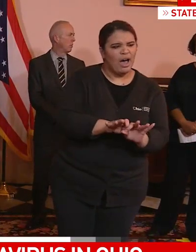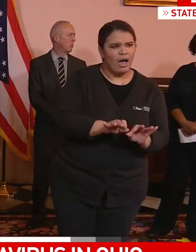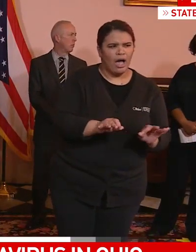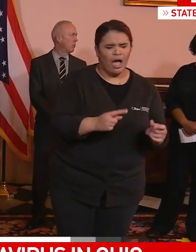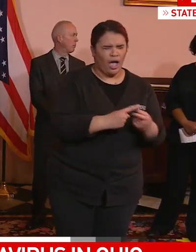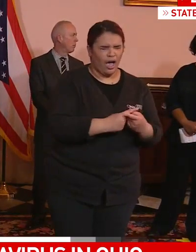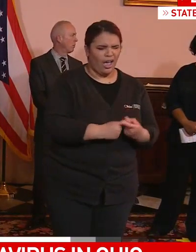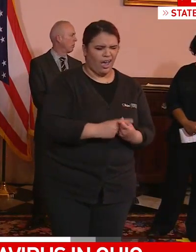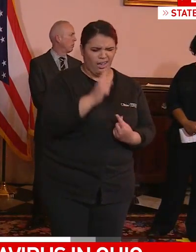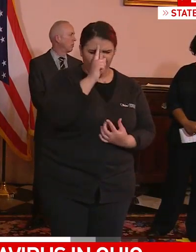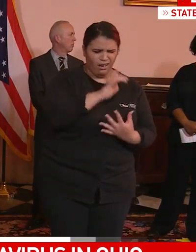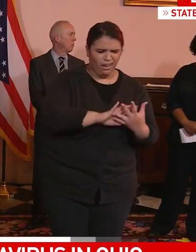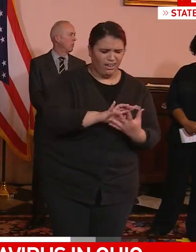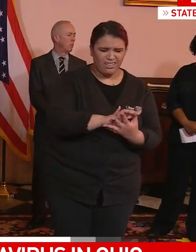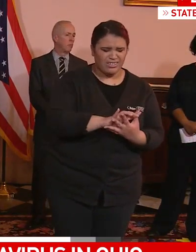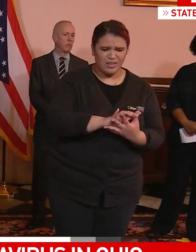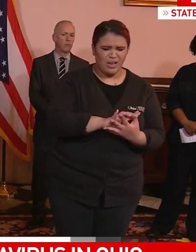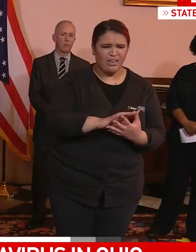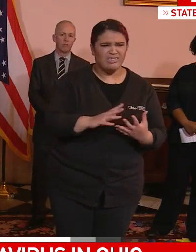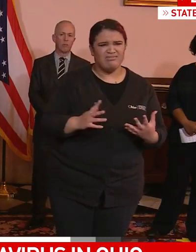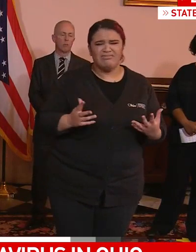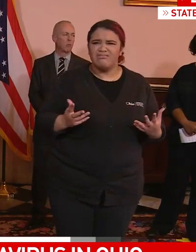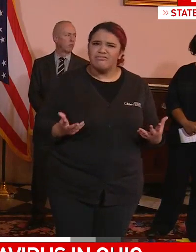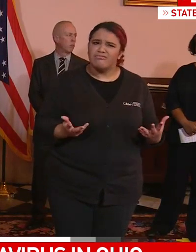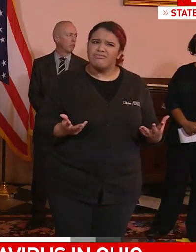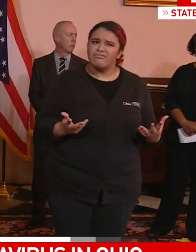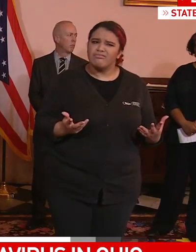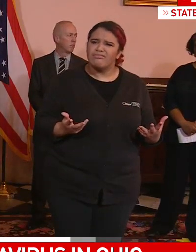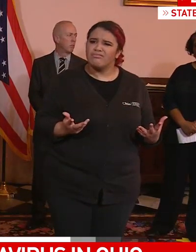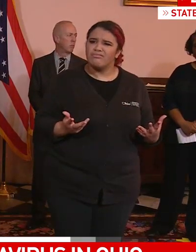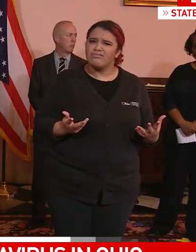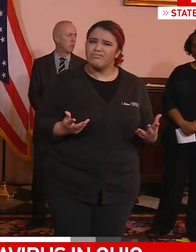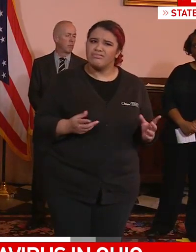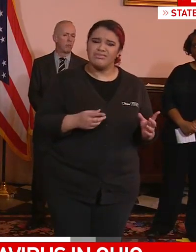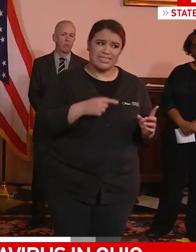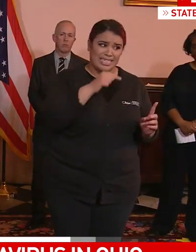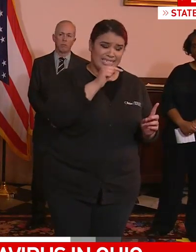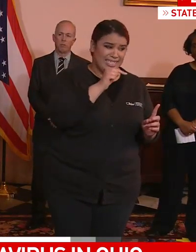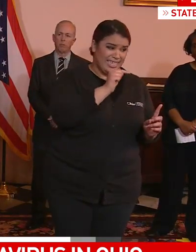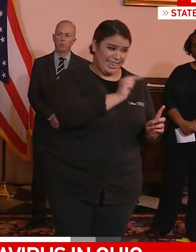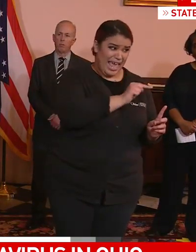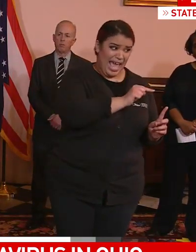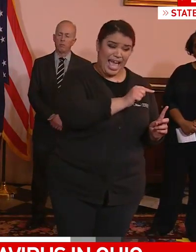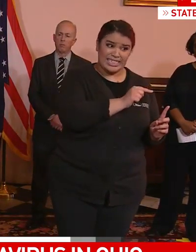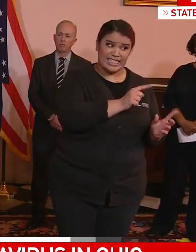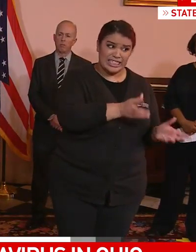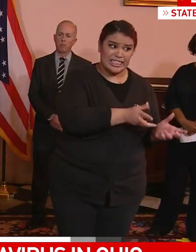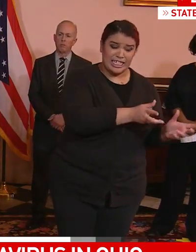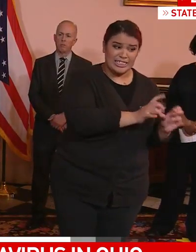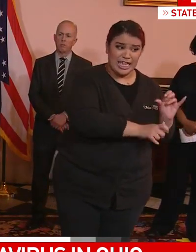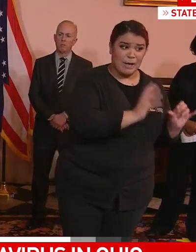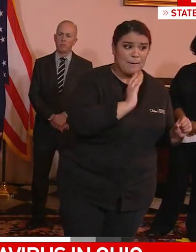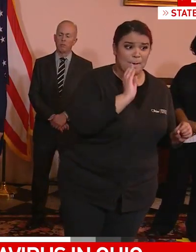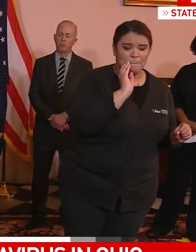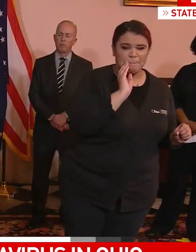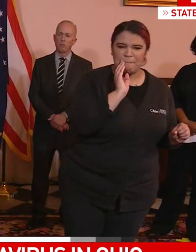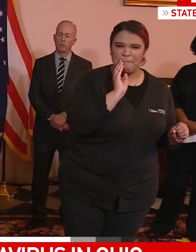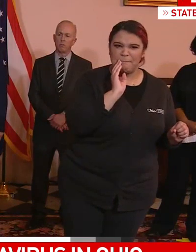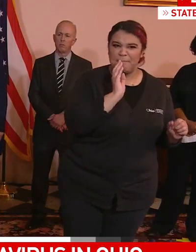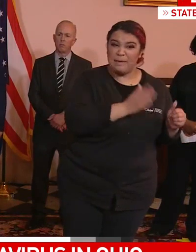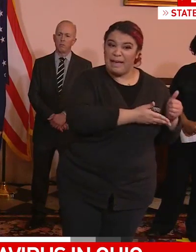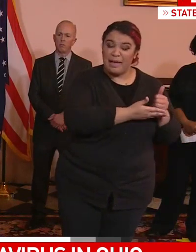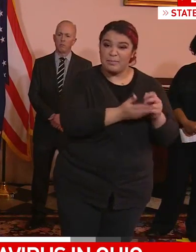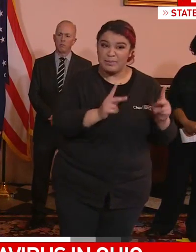helpful for people being able to exercise their constitutional rights. That is, it really,